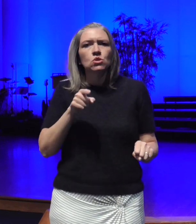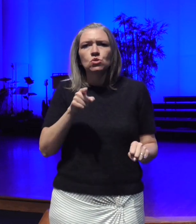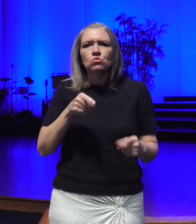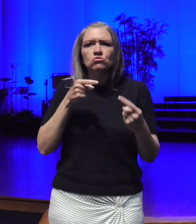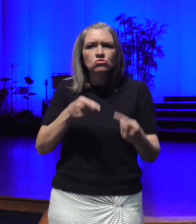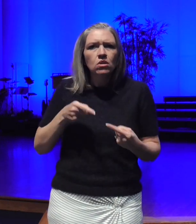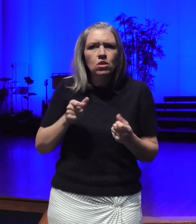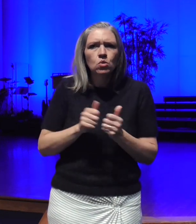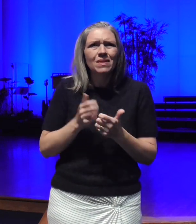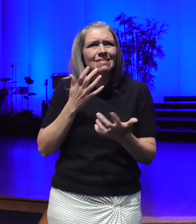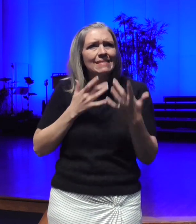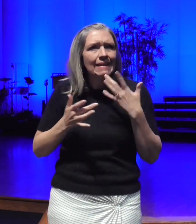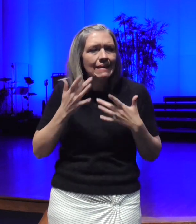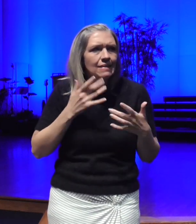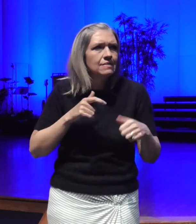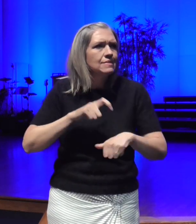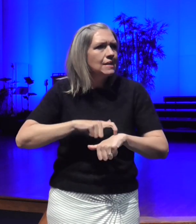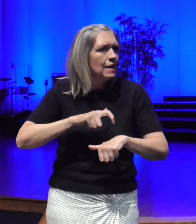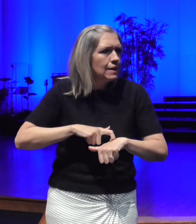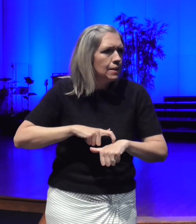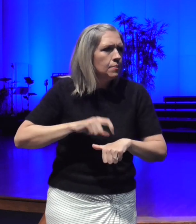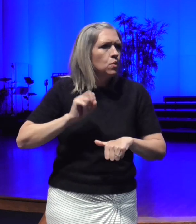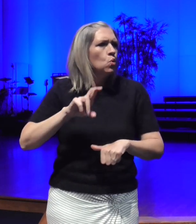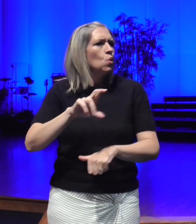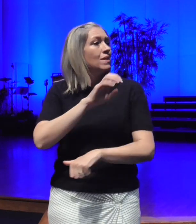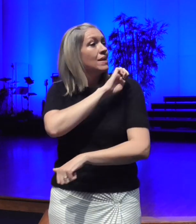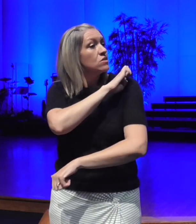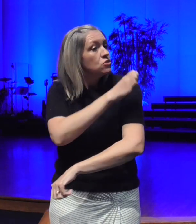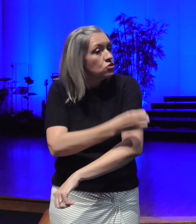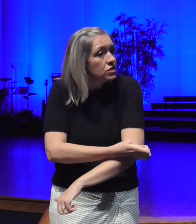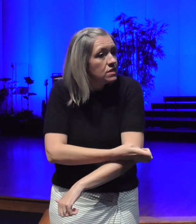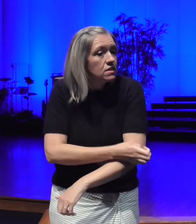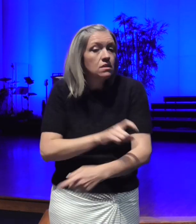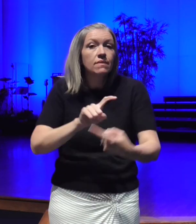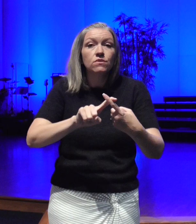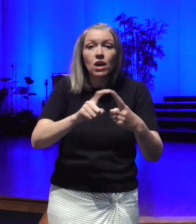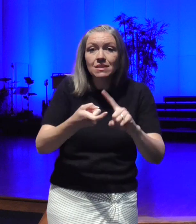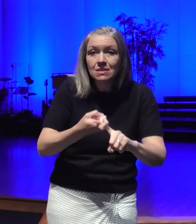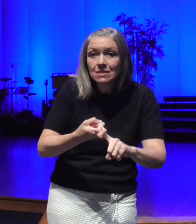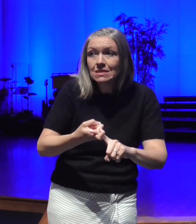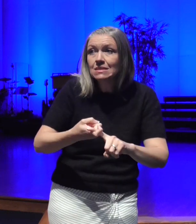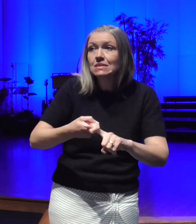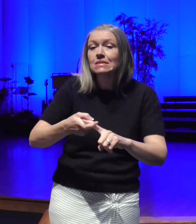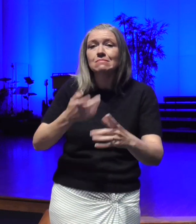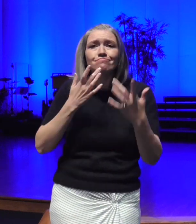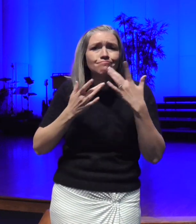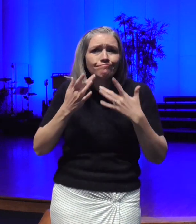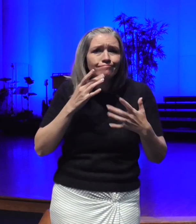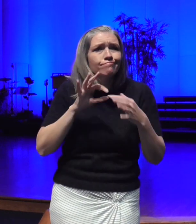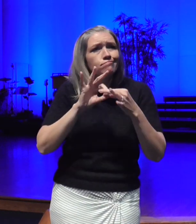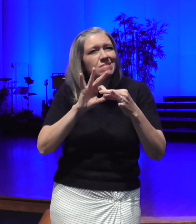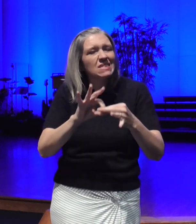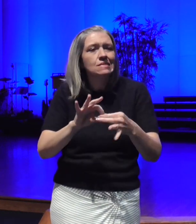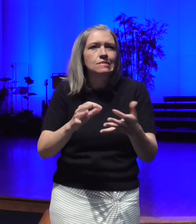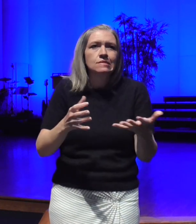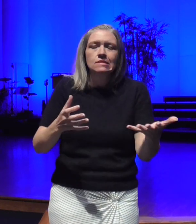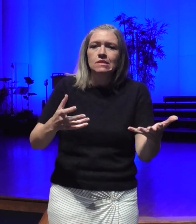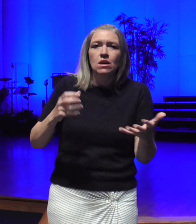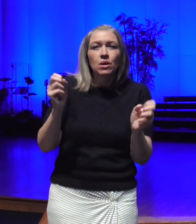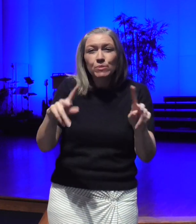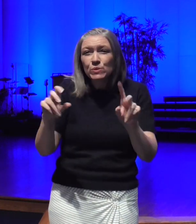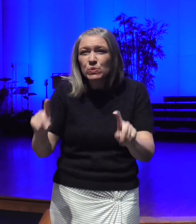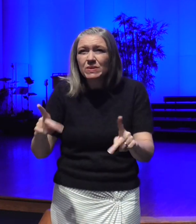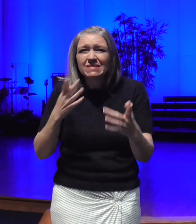with lack around time or energy or friendships or connection or opportunities